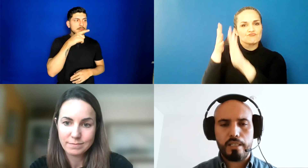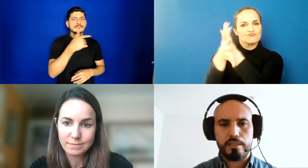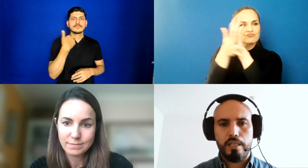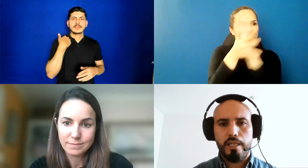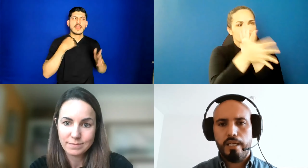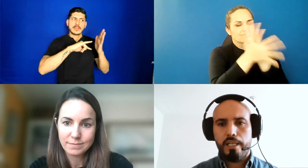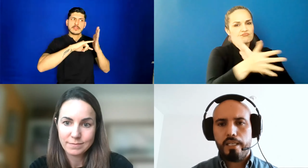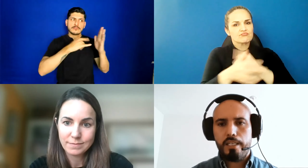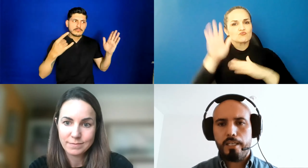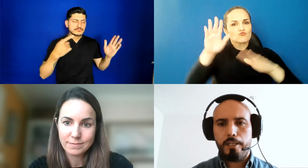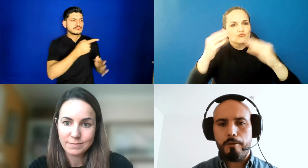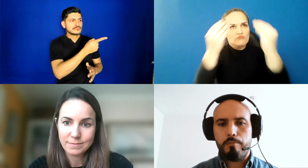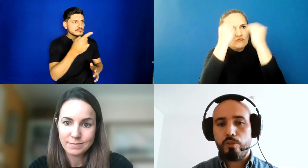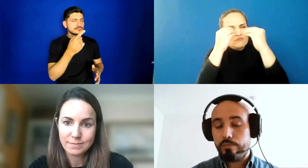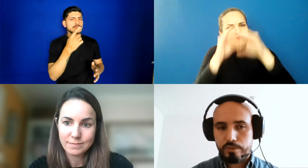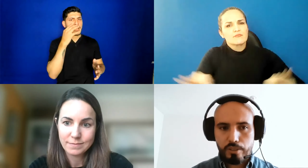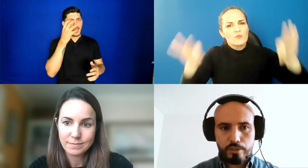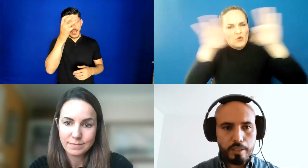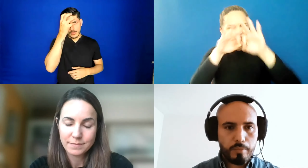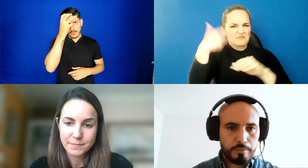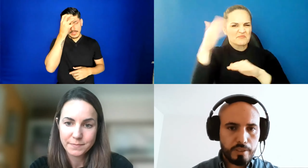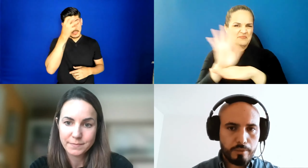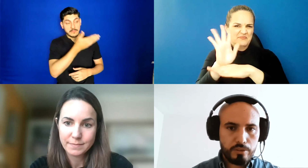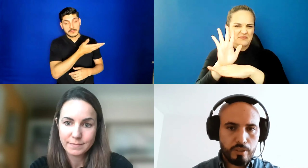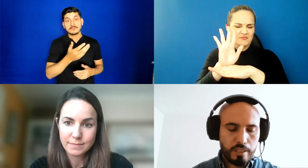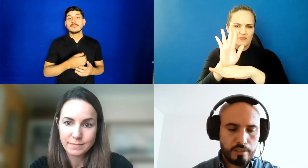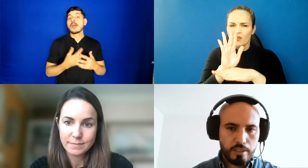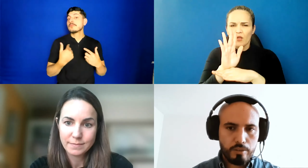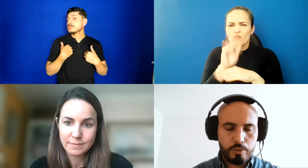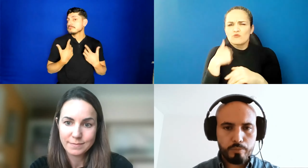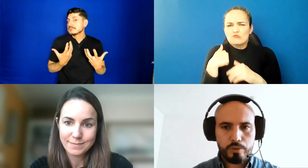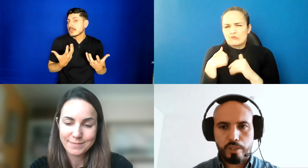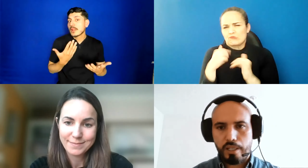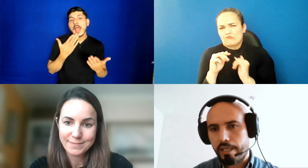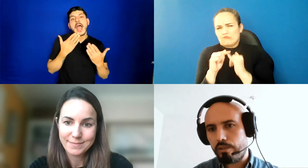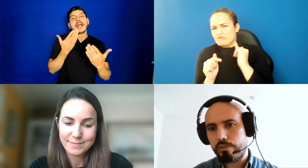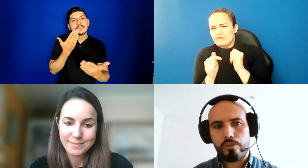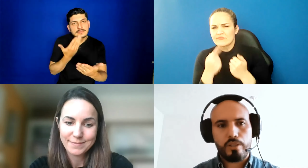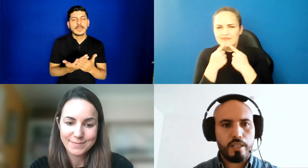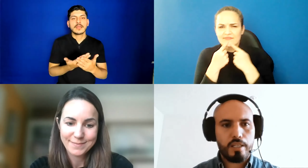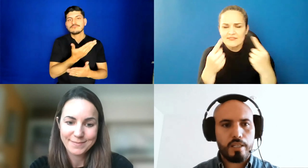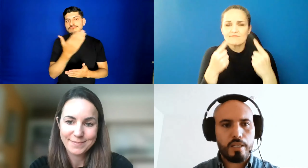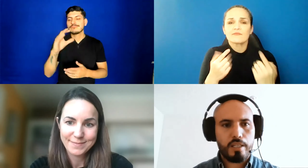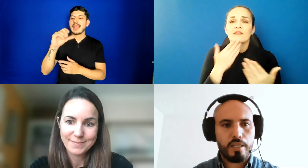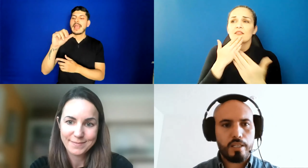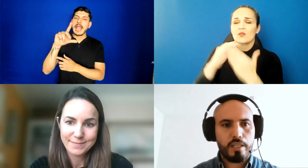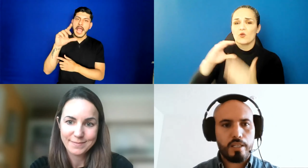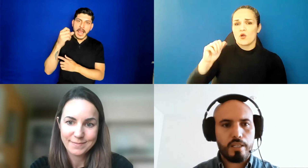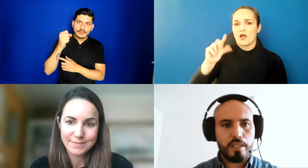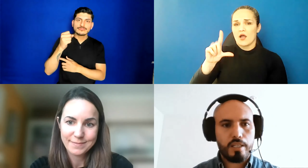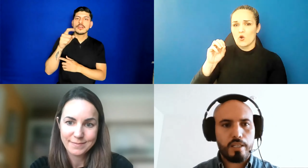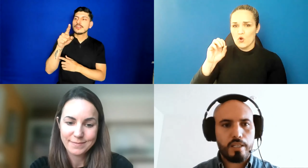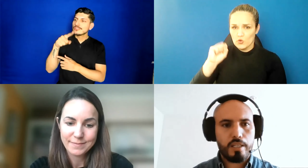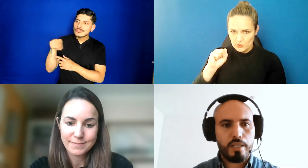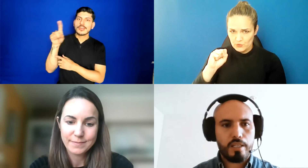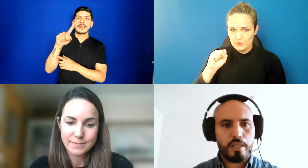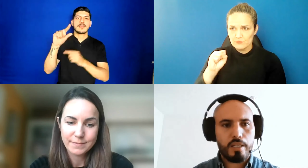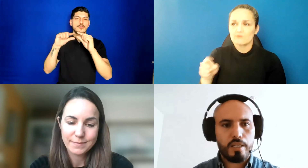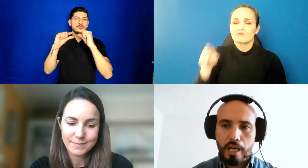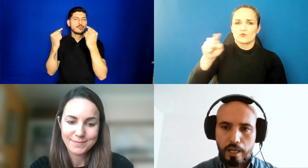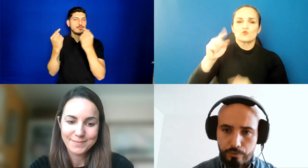learn about the life history of these children. And I just wanted to finish by